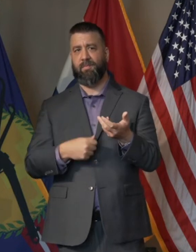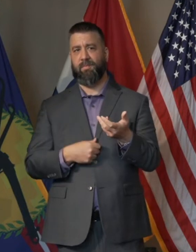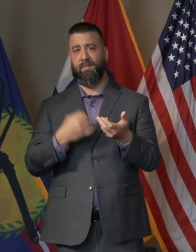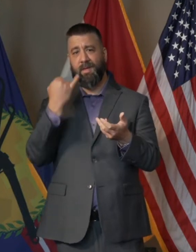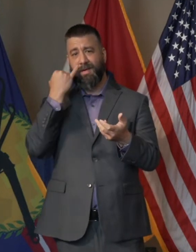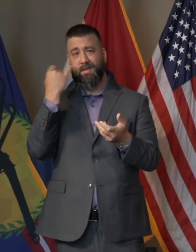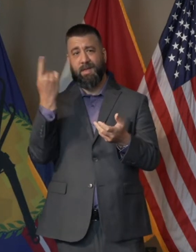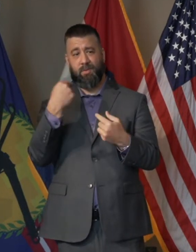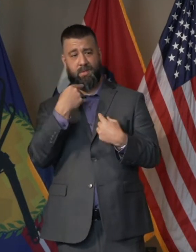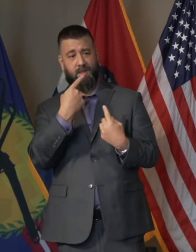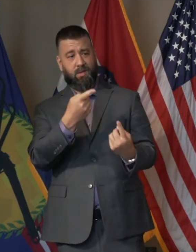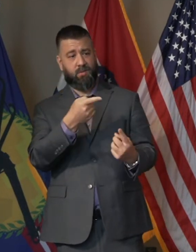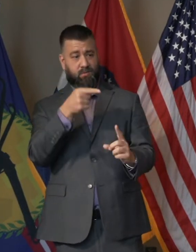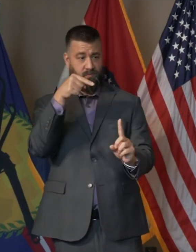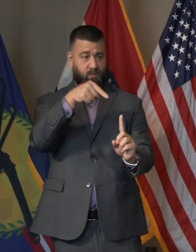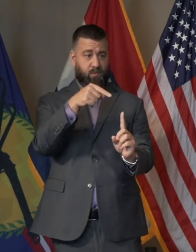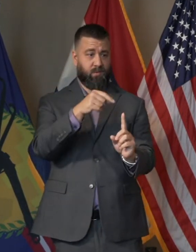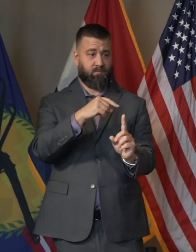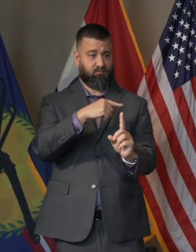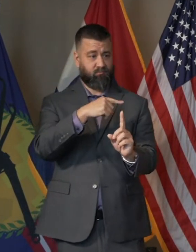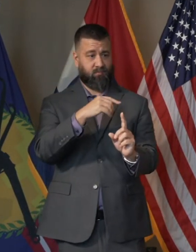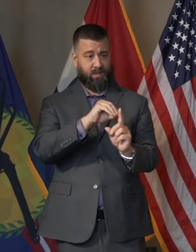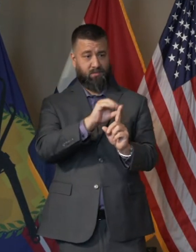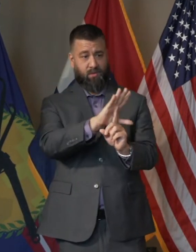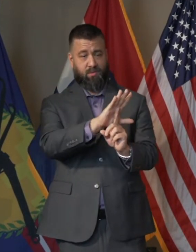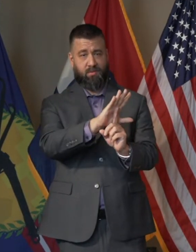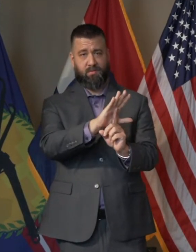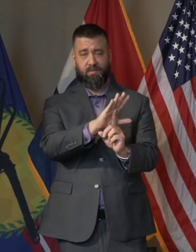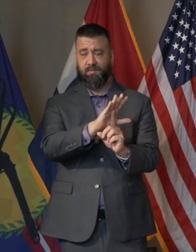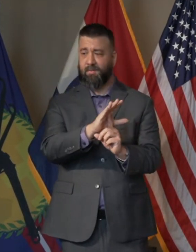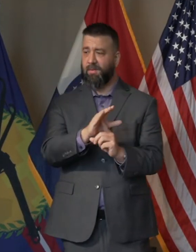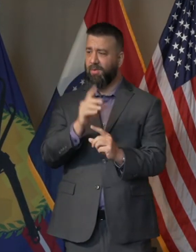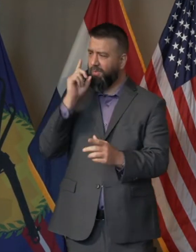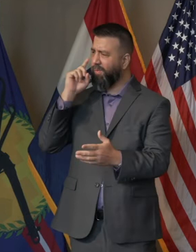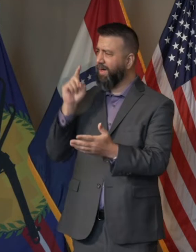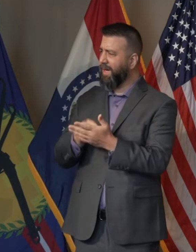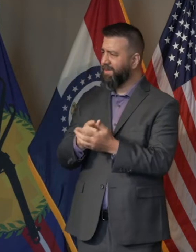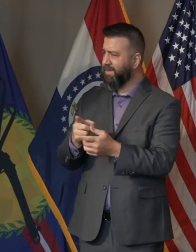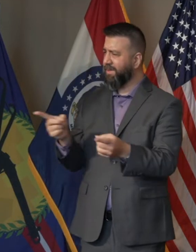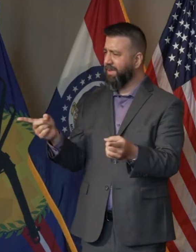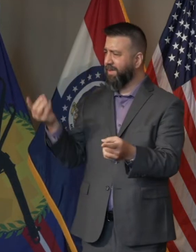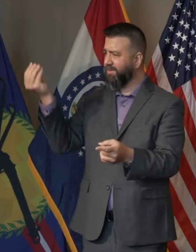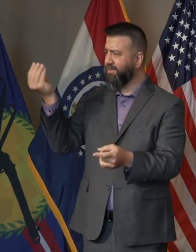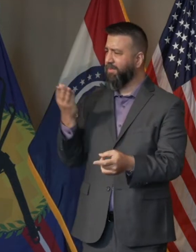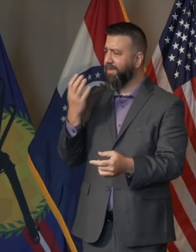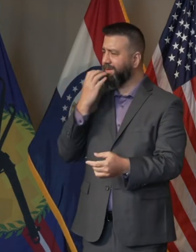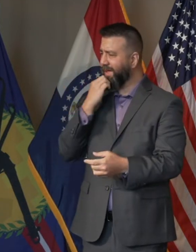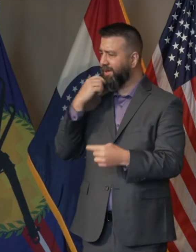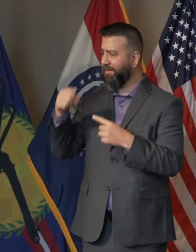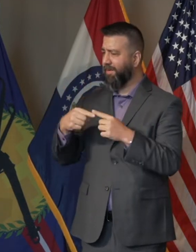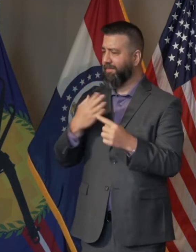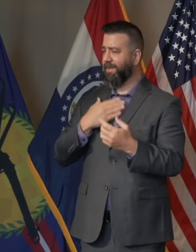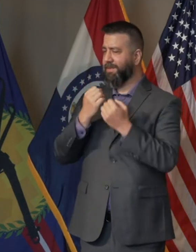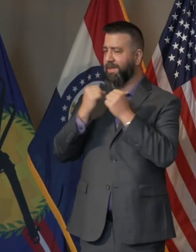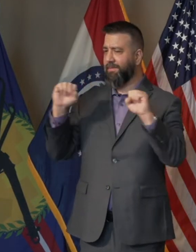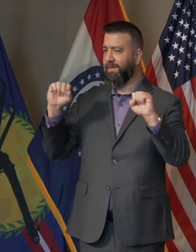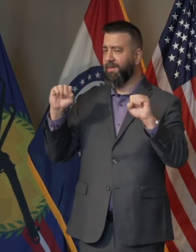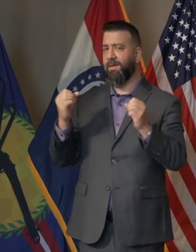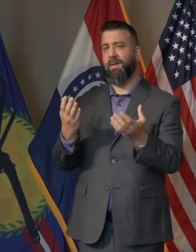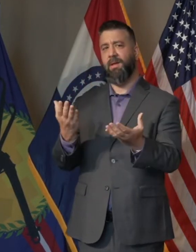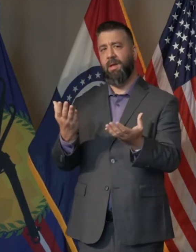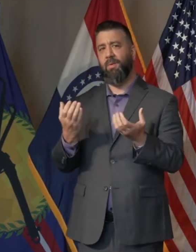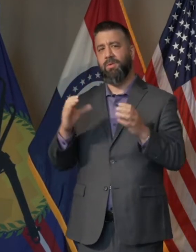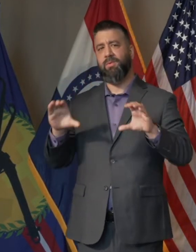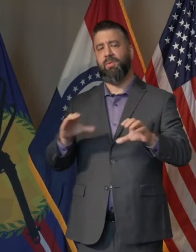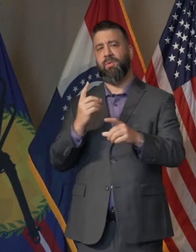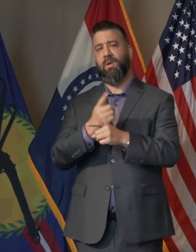been exposed to the virus, take that, recognize that as them telling you that they care about your safety and they want you to be able to